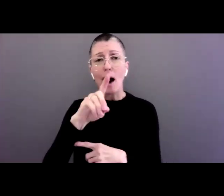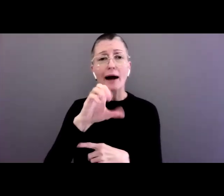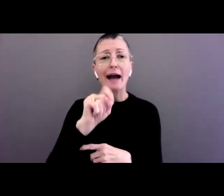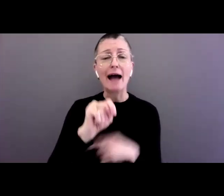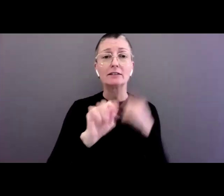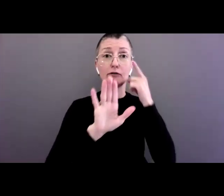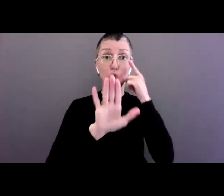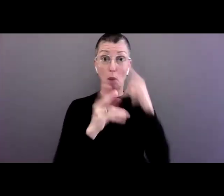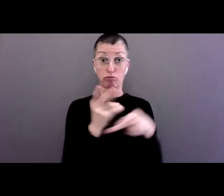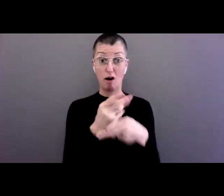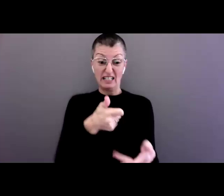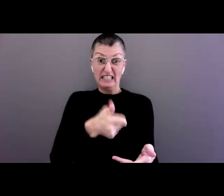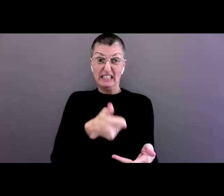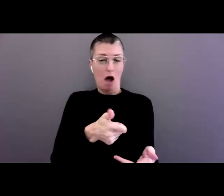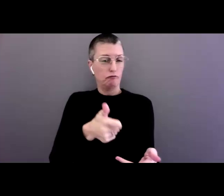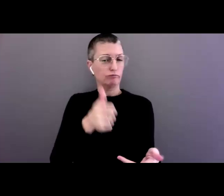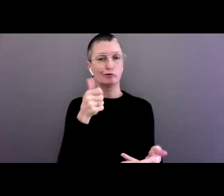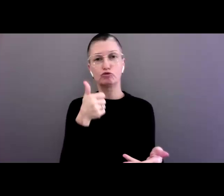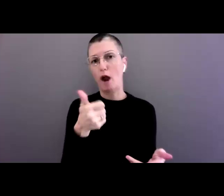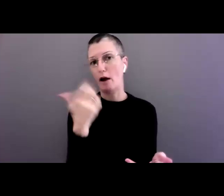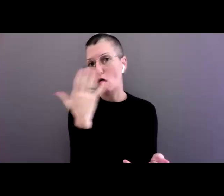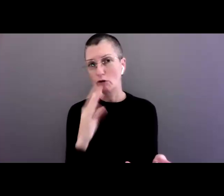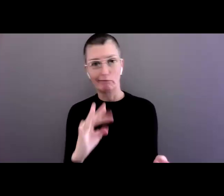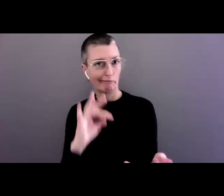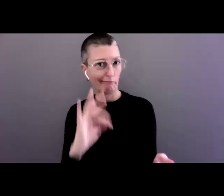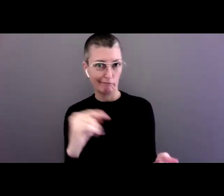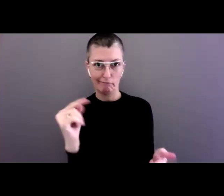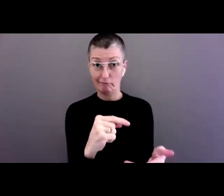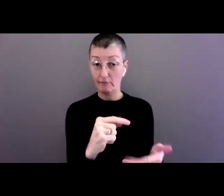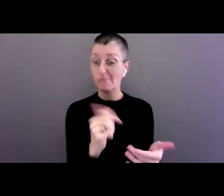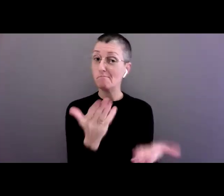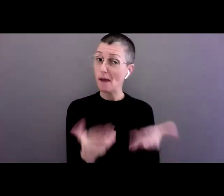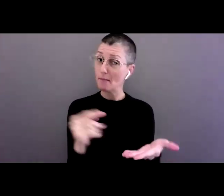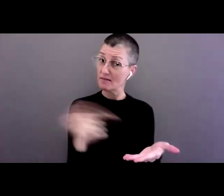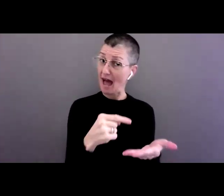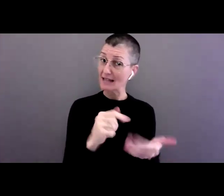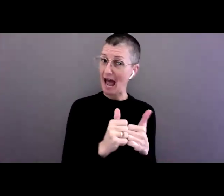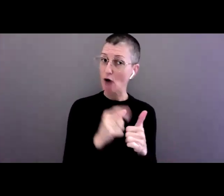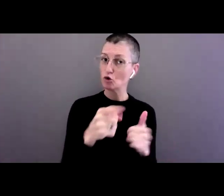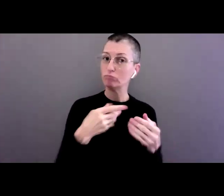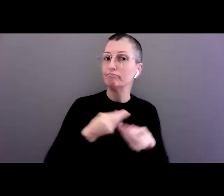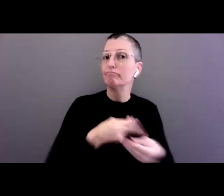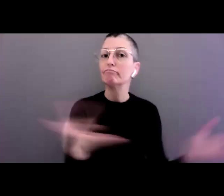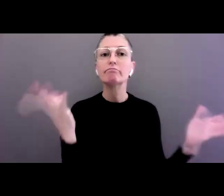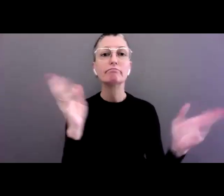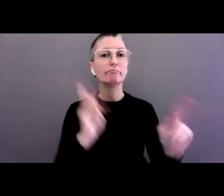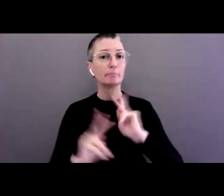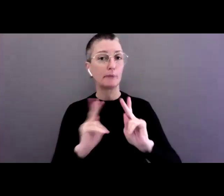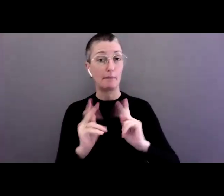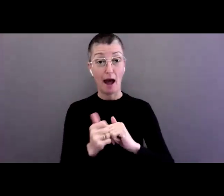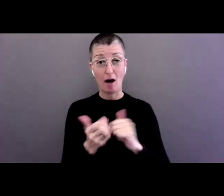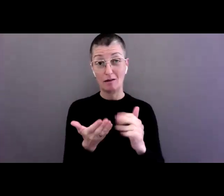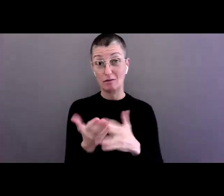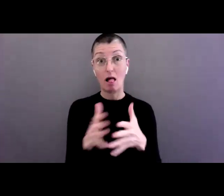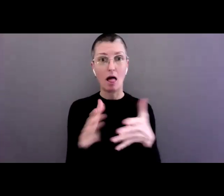articles and other social media posts. Well, then maybe that's the way that you should start going to the masses is through a lot